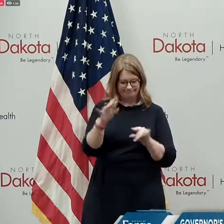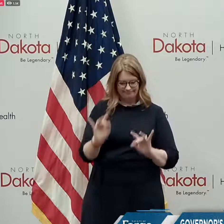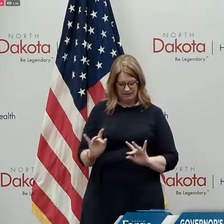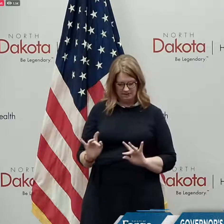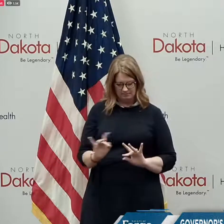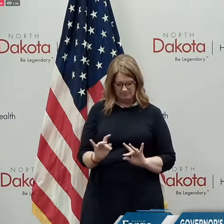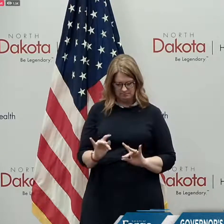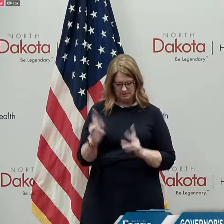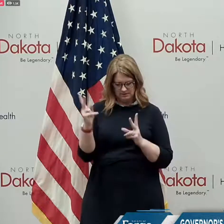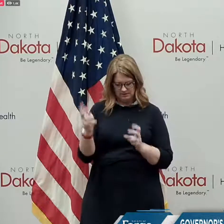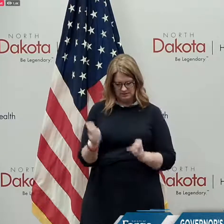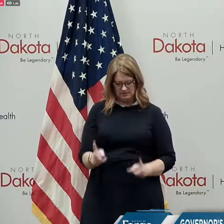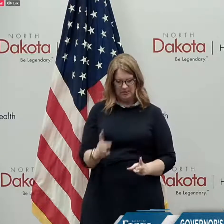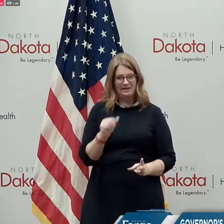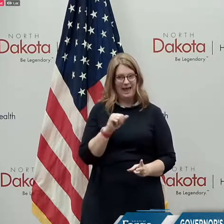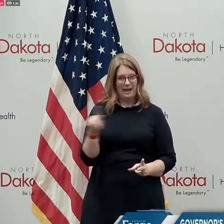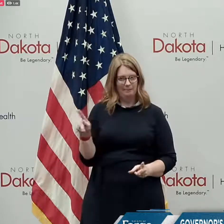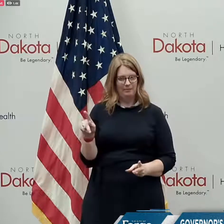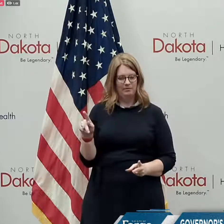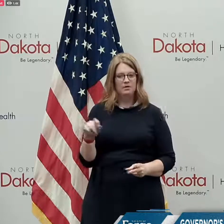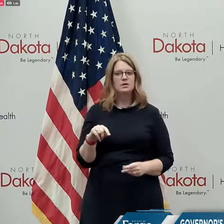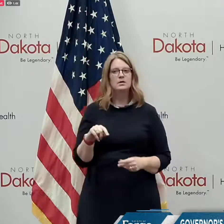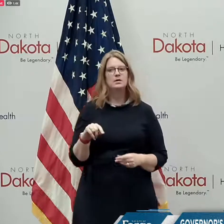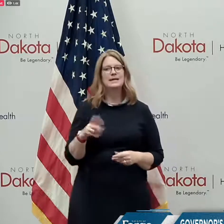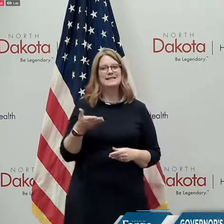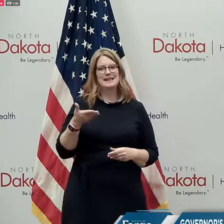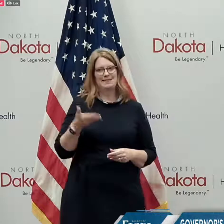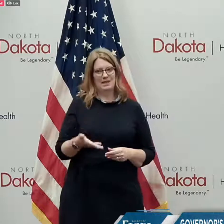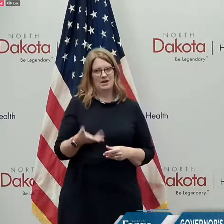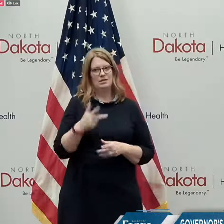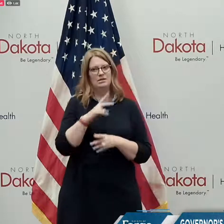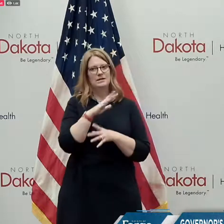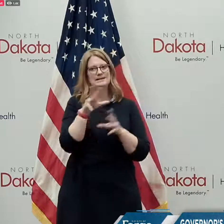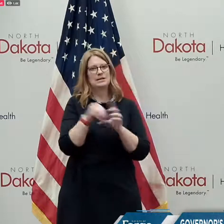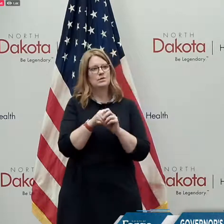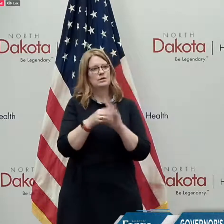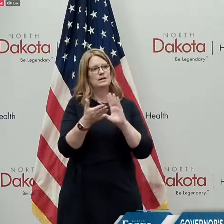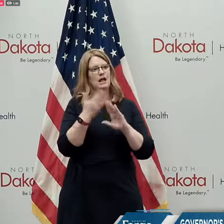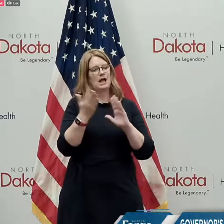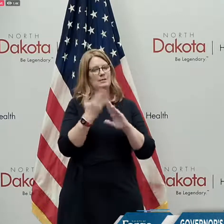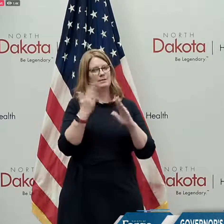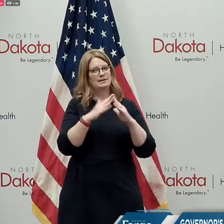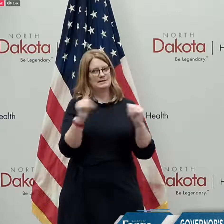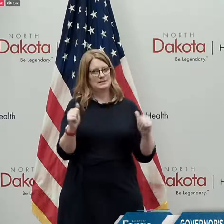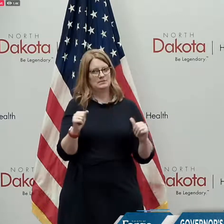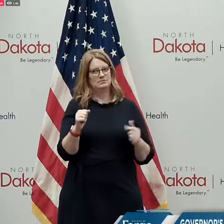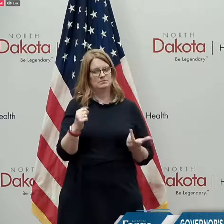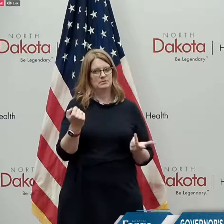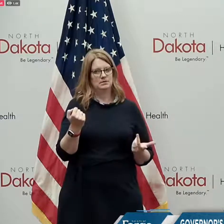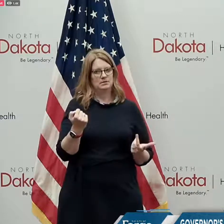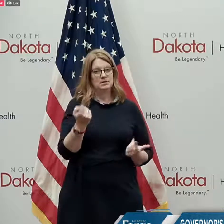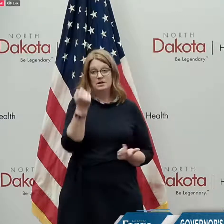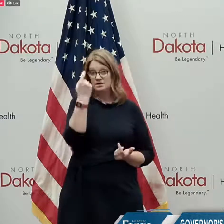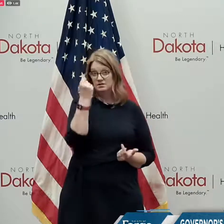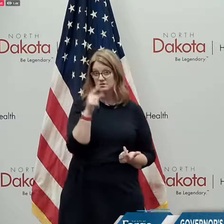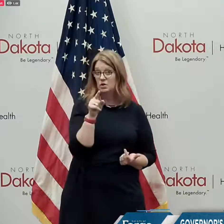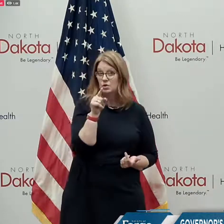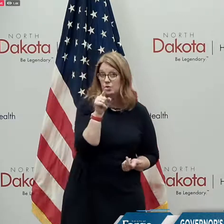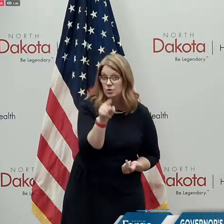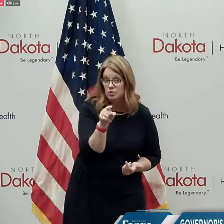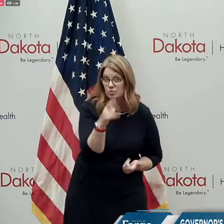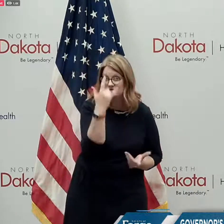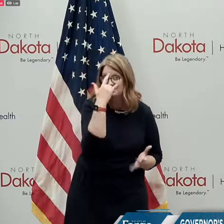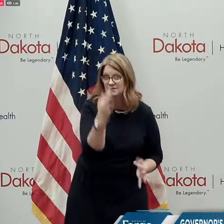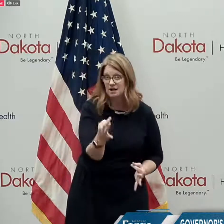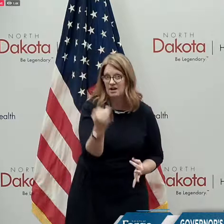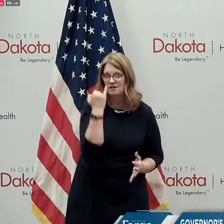app. So it is there as part of the operating system, but you have the option to